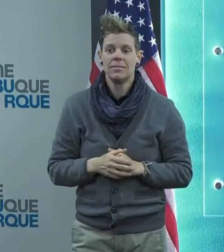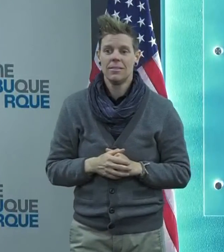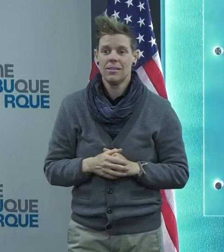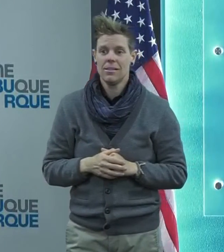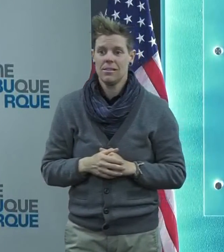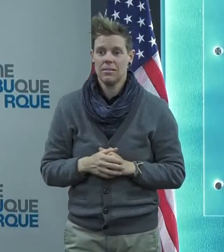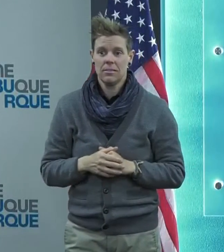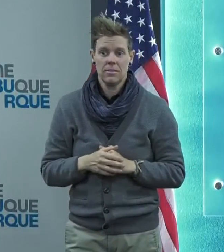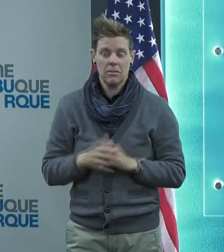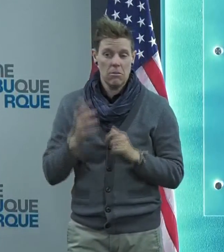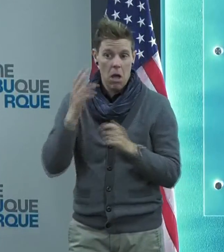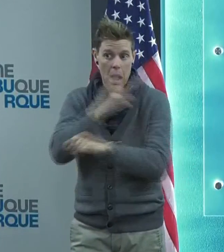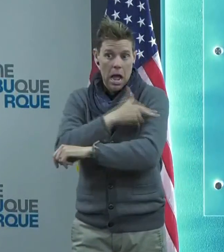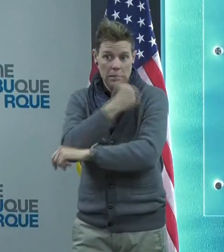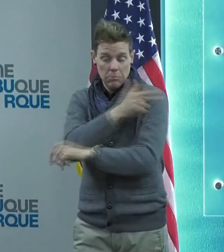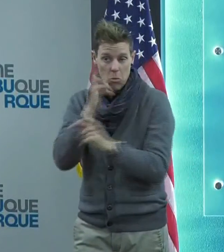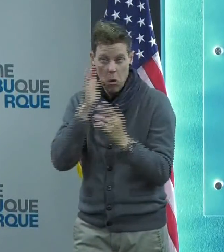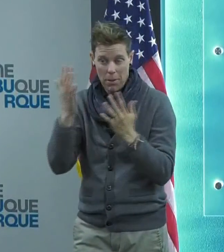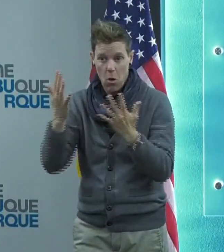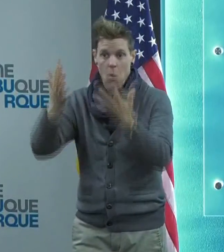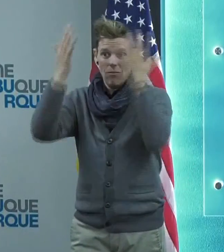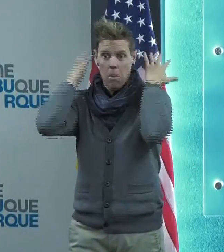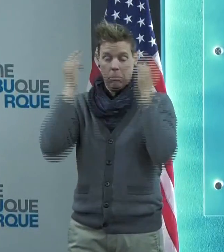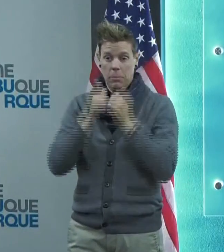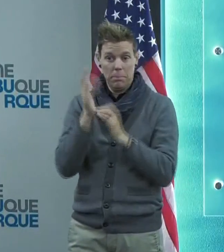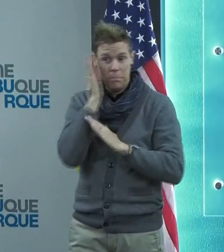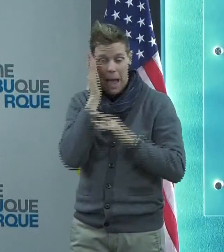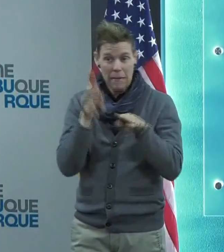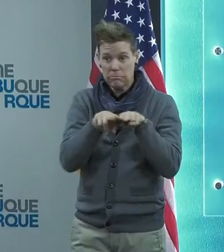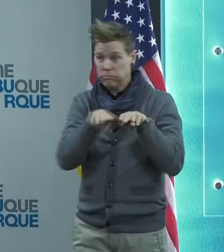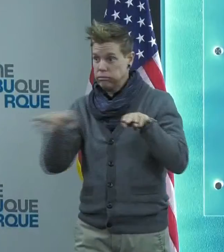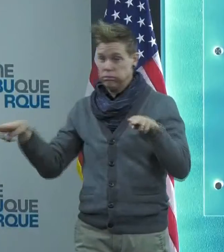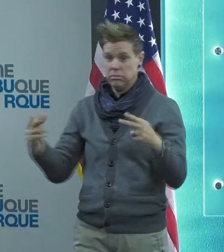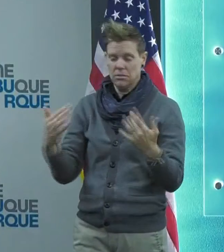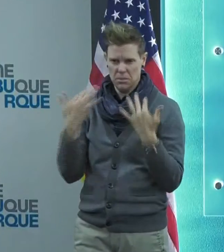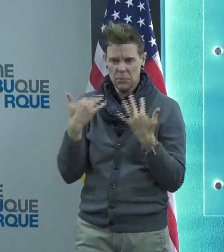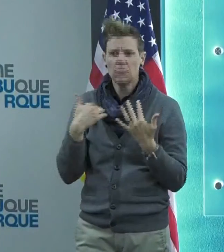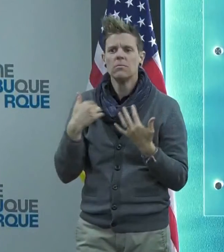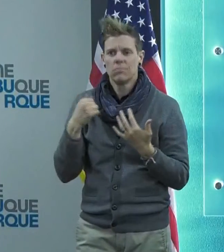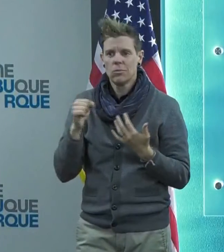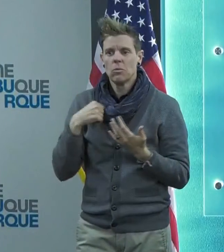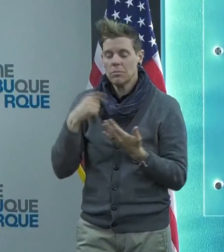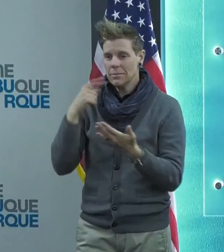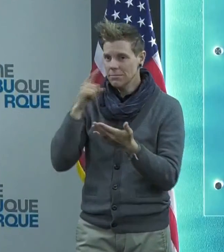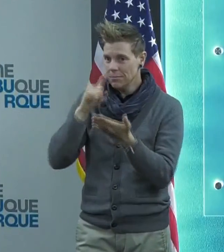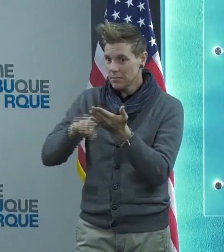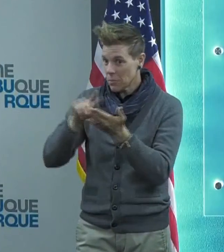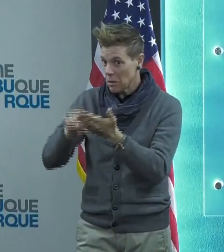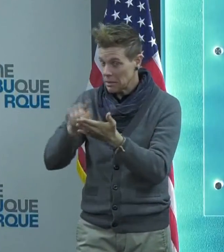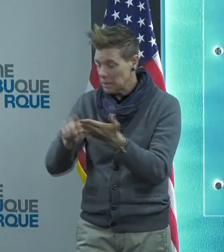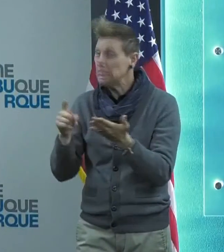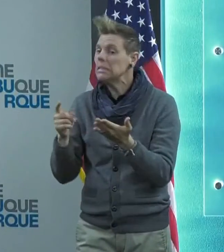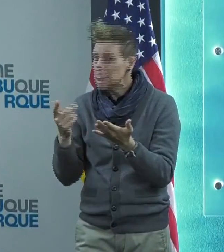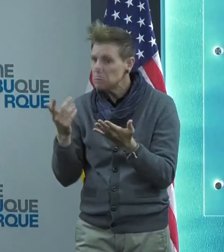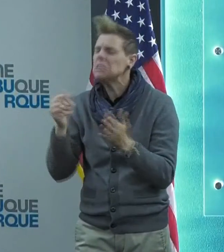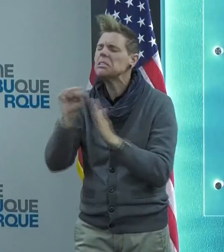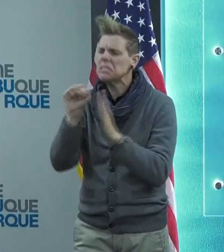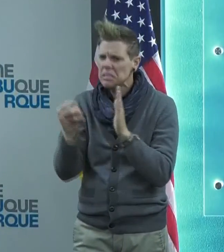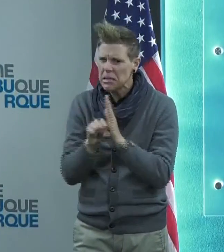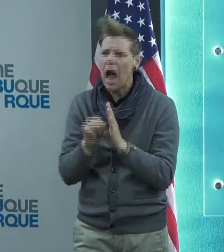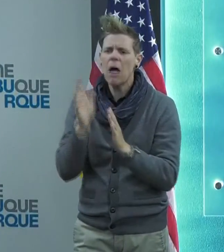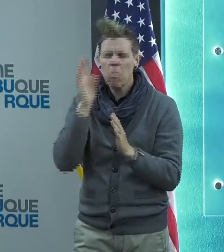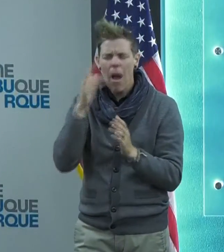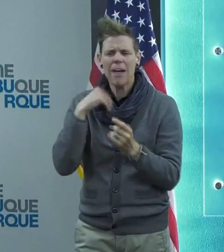being overwhelmed, and this is something we're looking at very closely. I think the state is going to have a more detailed breakdown of this